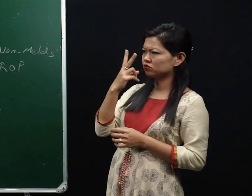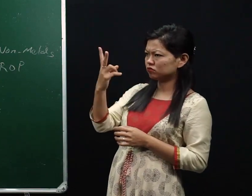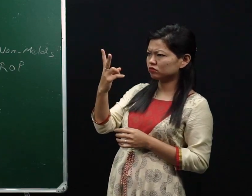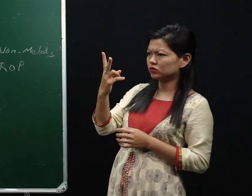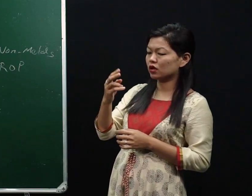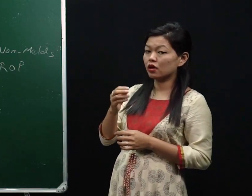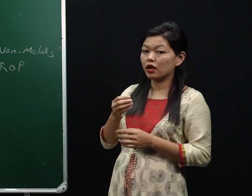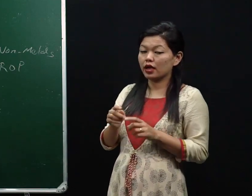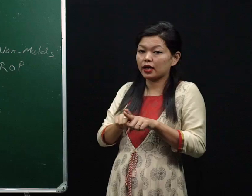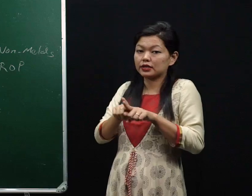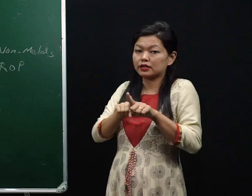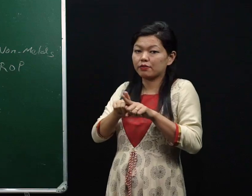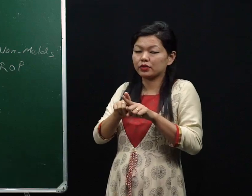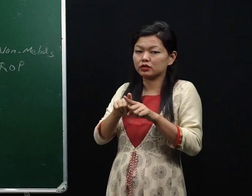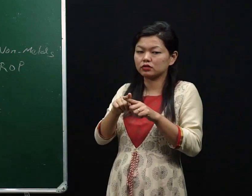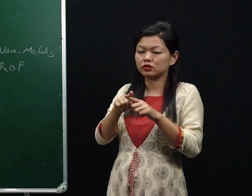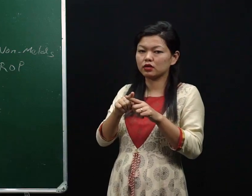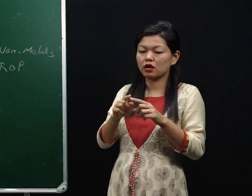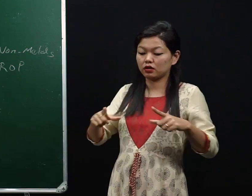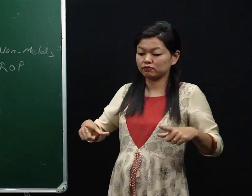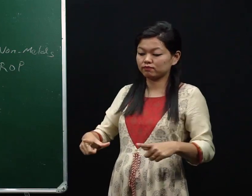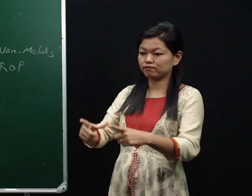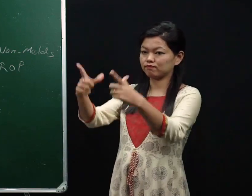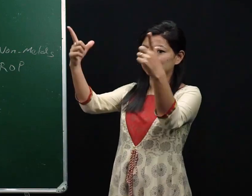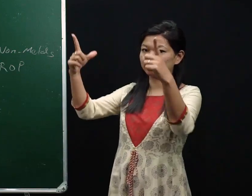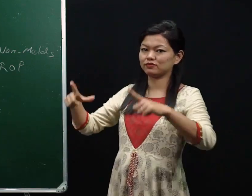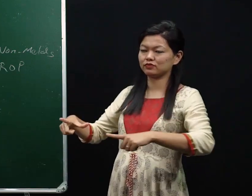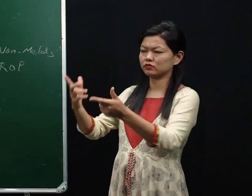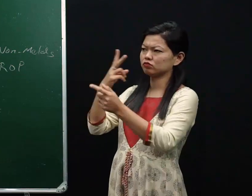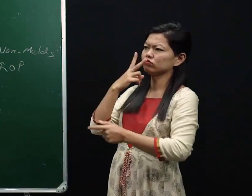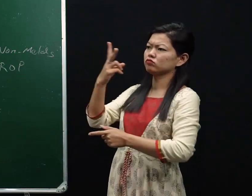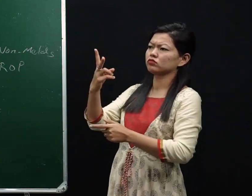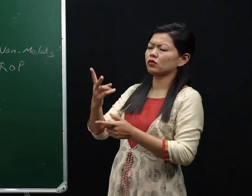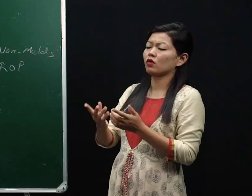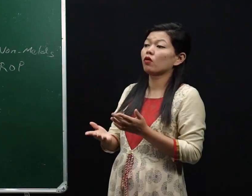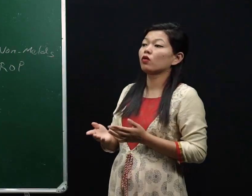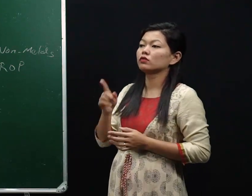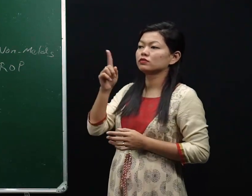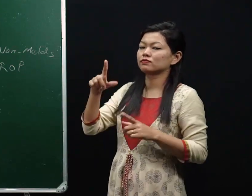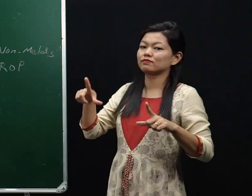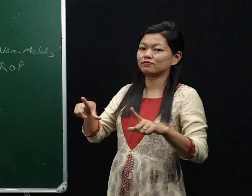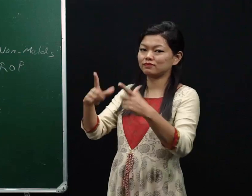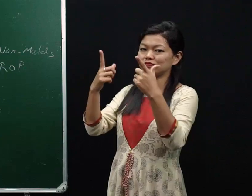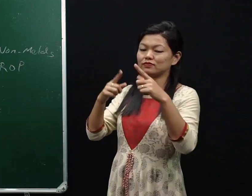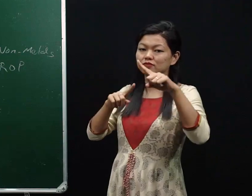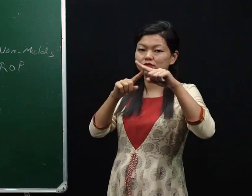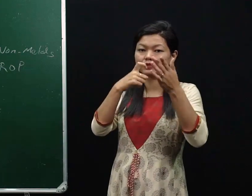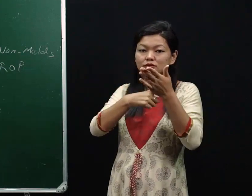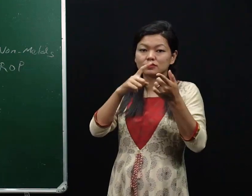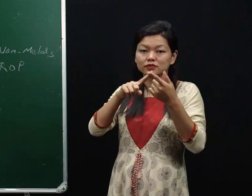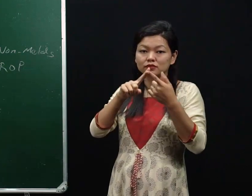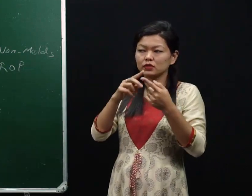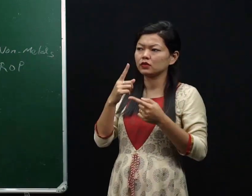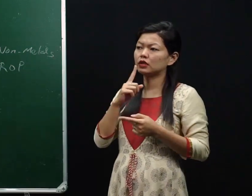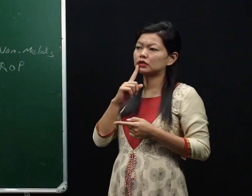You just look at a tree outside and then you say that, oh, this is a tree, right? That's how like a physical property is, clear? So now under